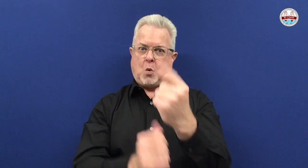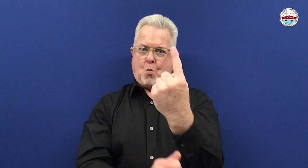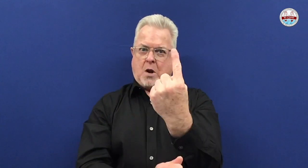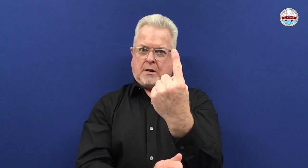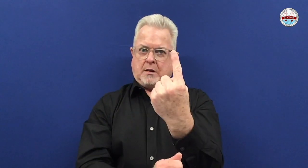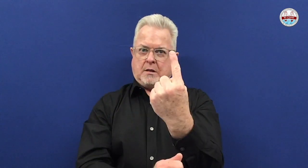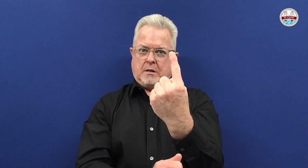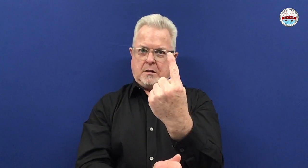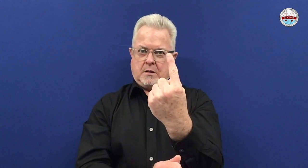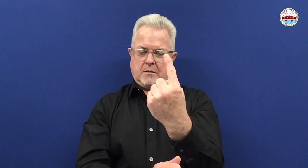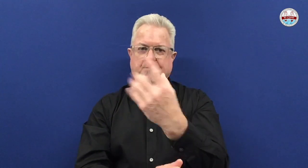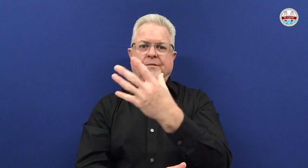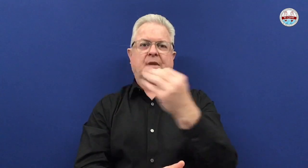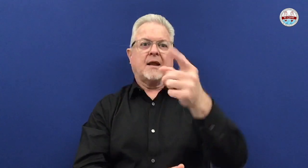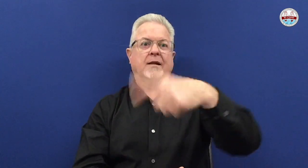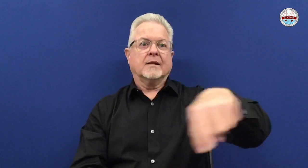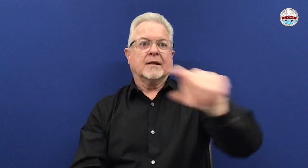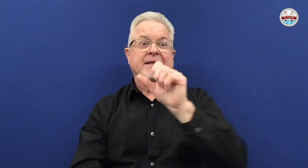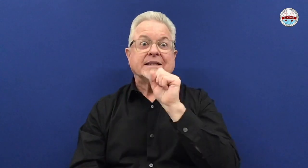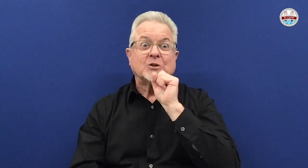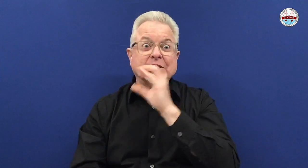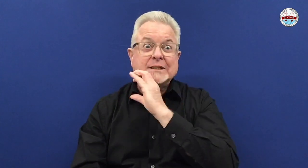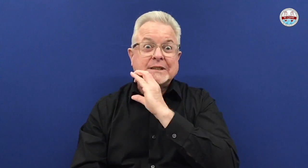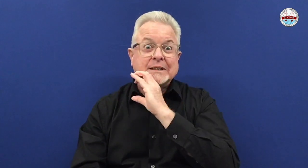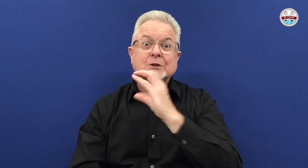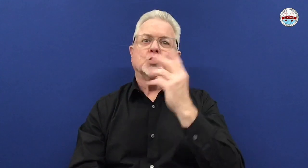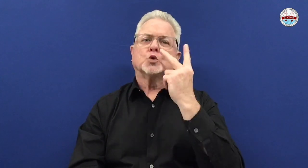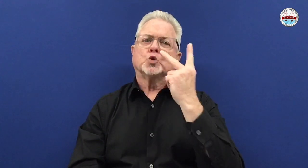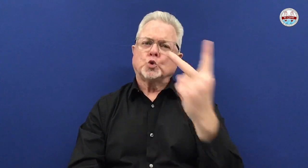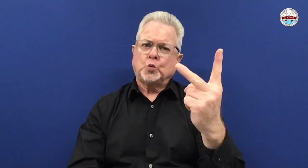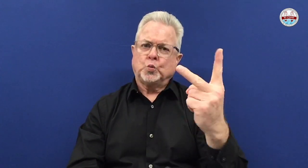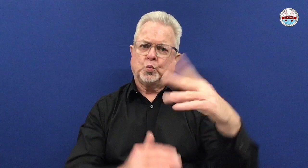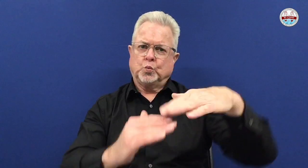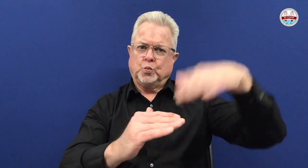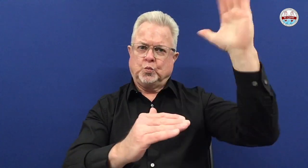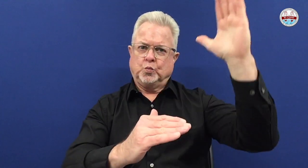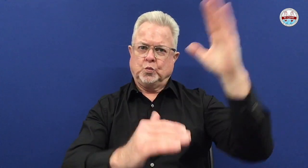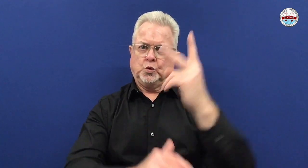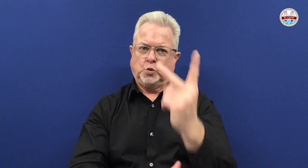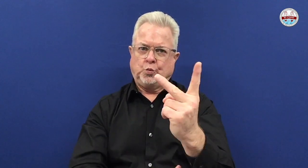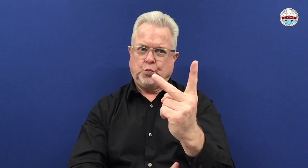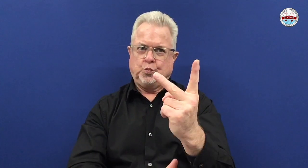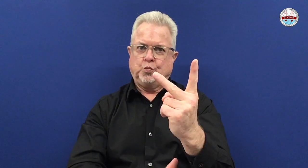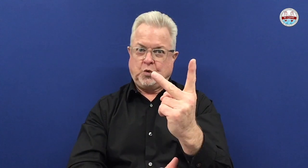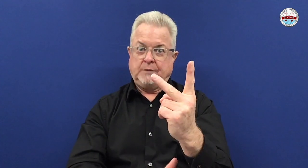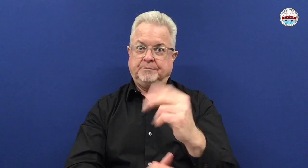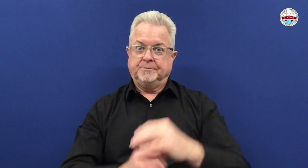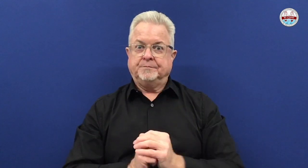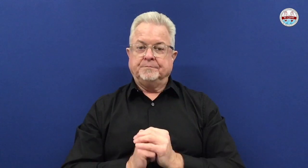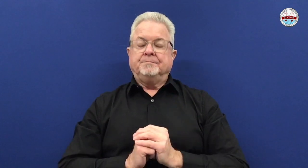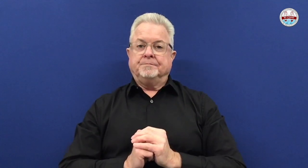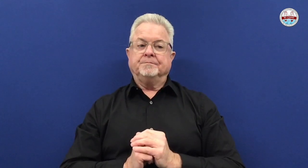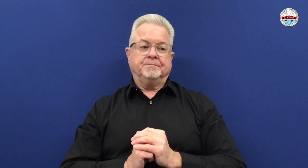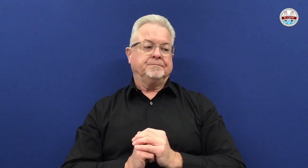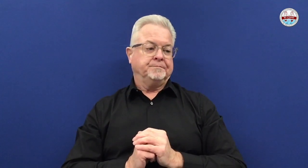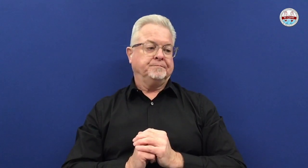current vaccine, you'll be protected. Senior citizens, as I said earlier, over 65, should